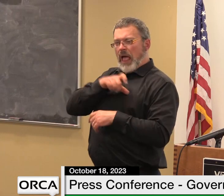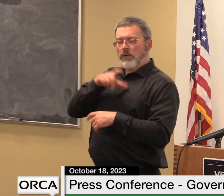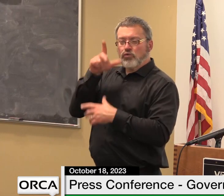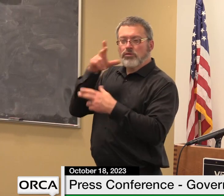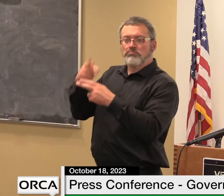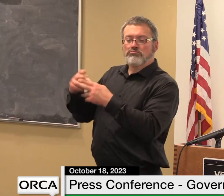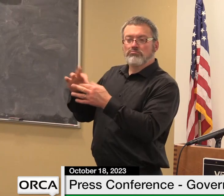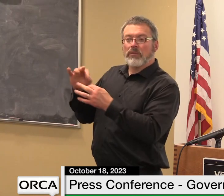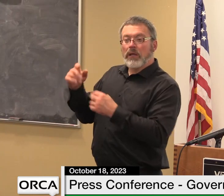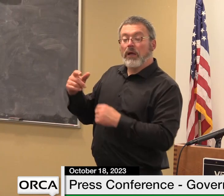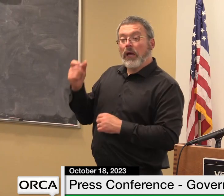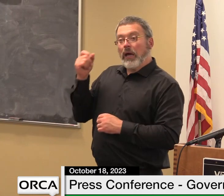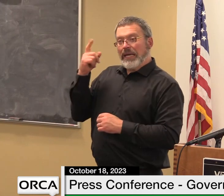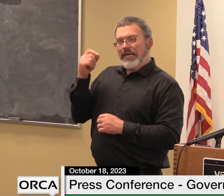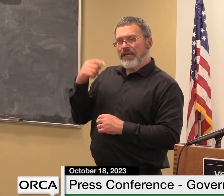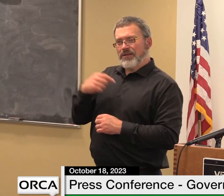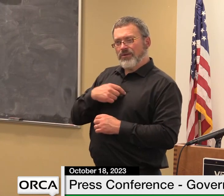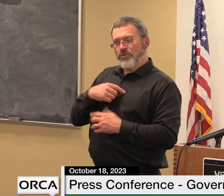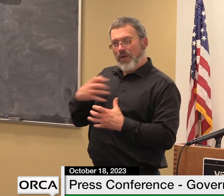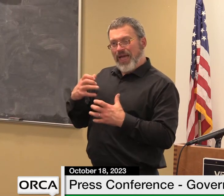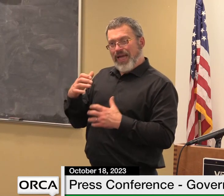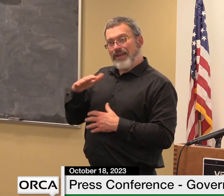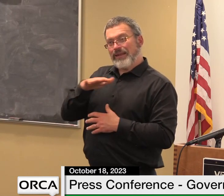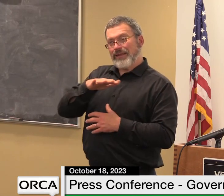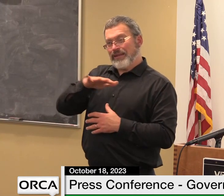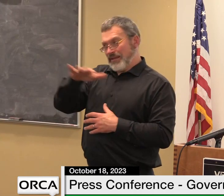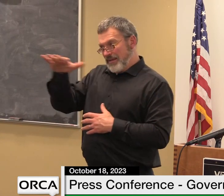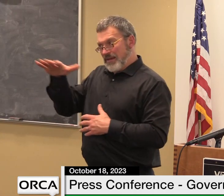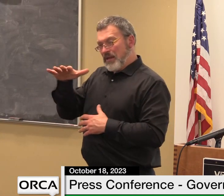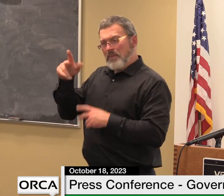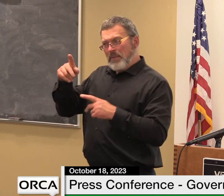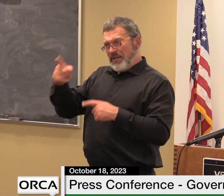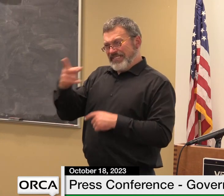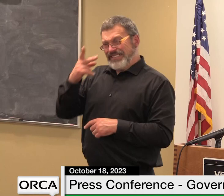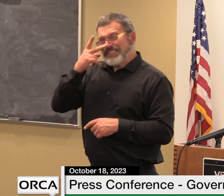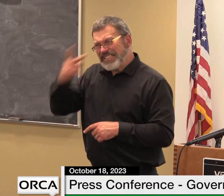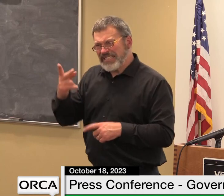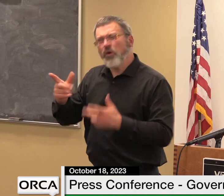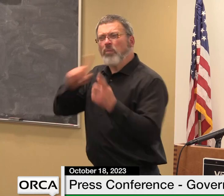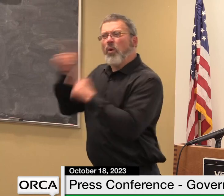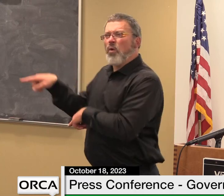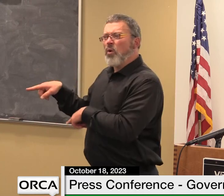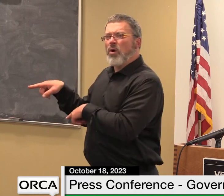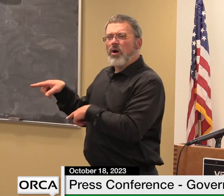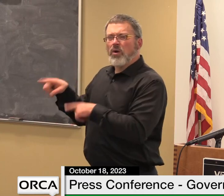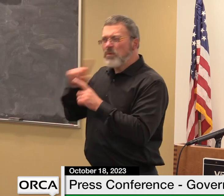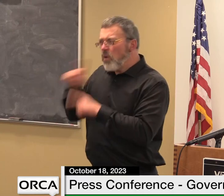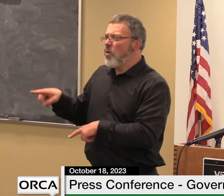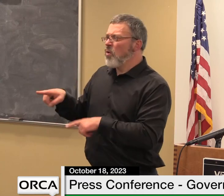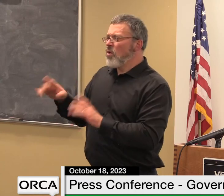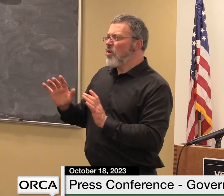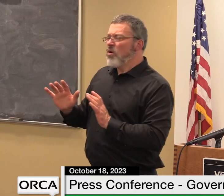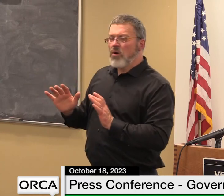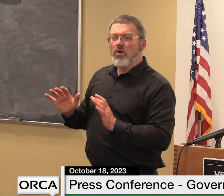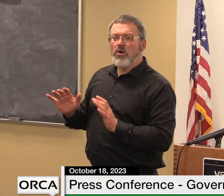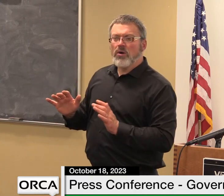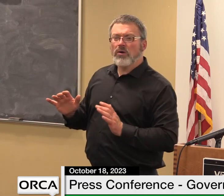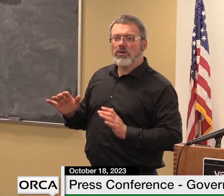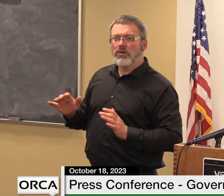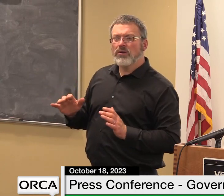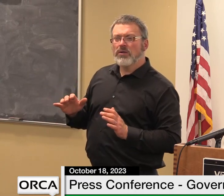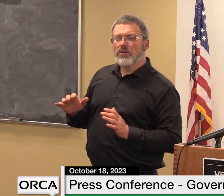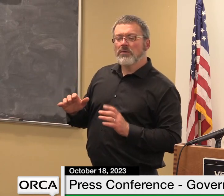but we want to make sure that people, if they've seen something, say something. I think that's important. The one, I believe, in